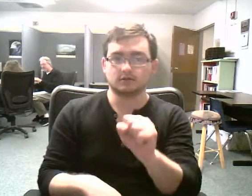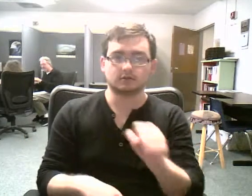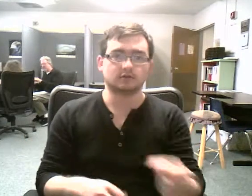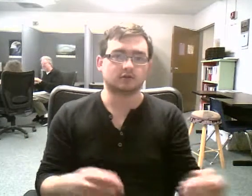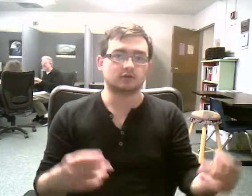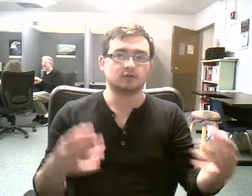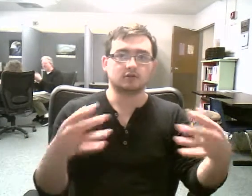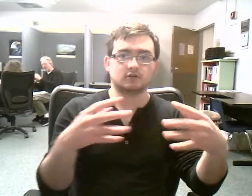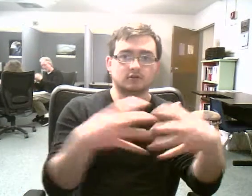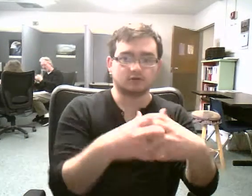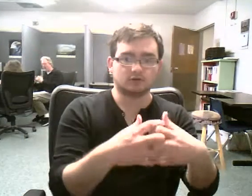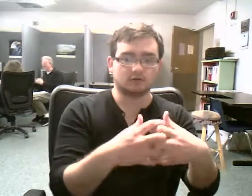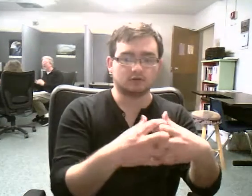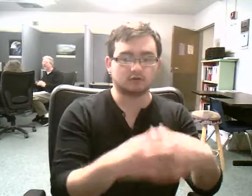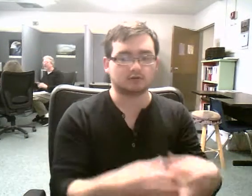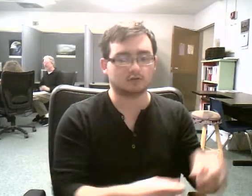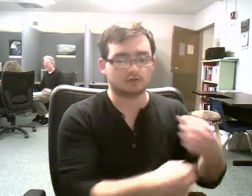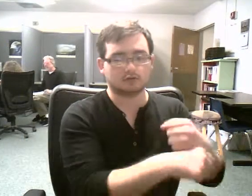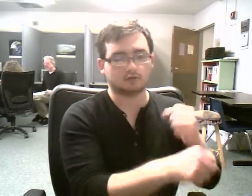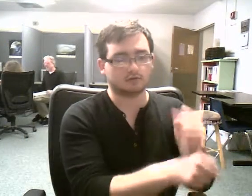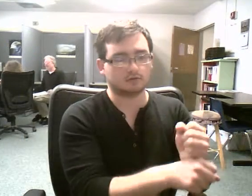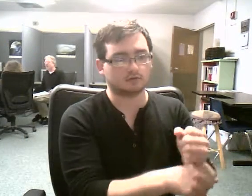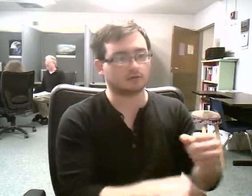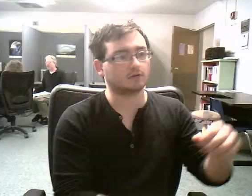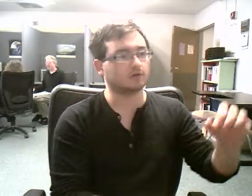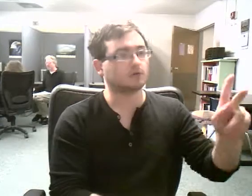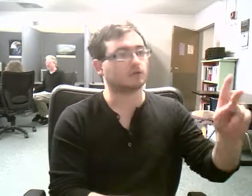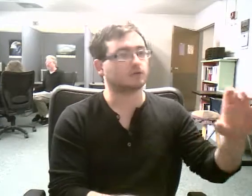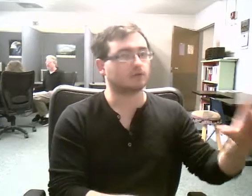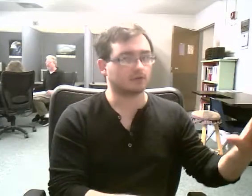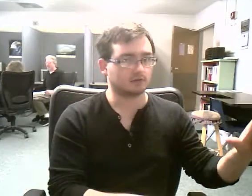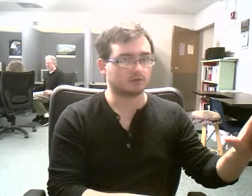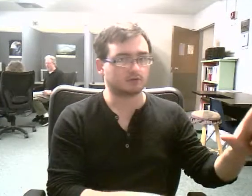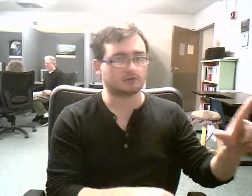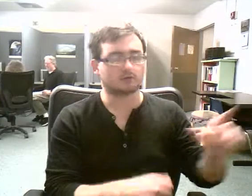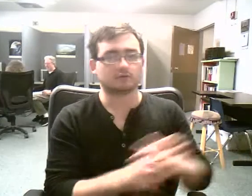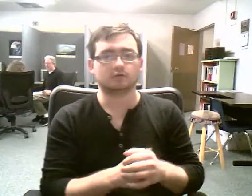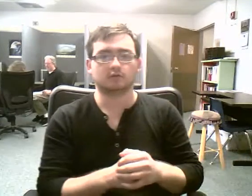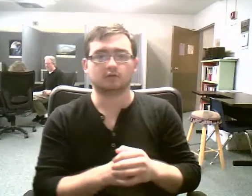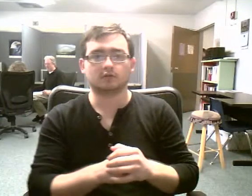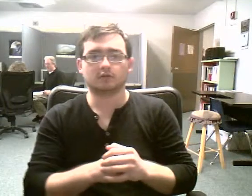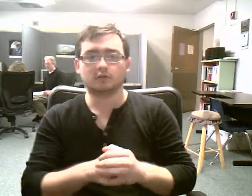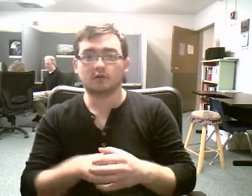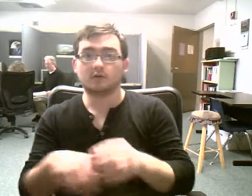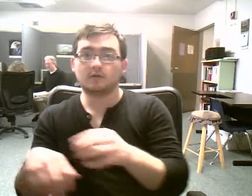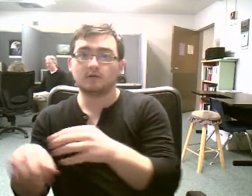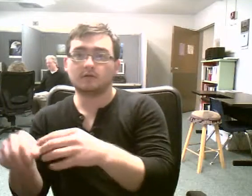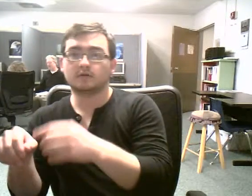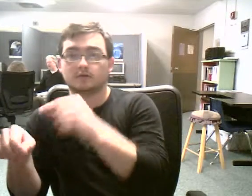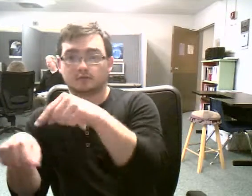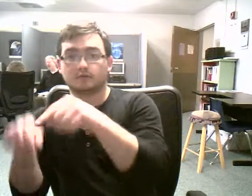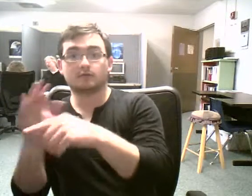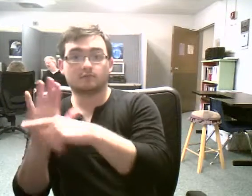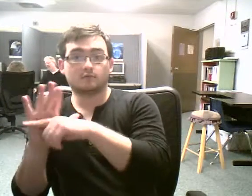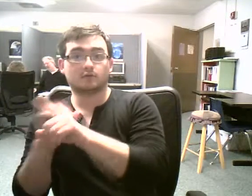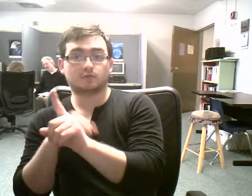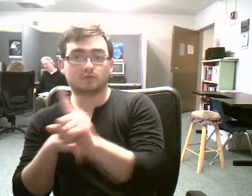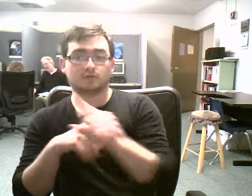potassium is +1 and chlorine is a -1, so the formula for potassium chloride is K1Cl1. You'll see here in the